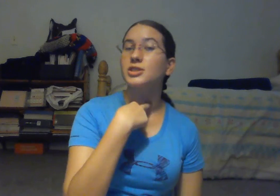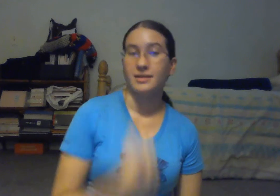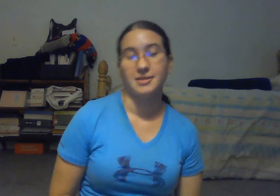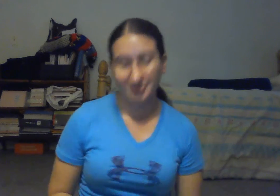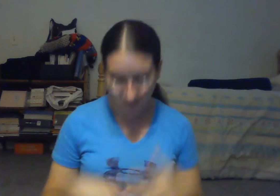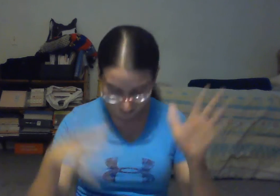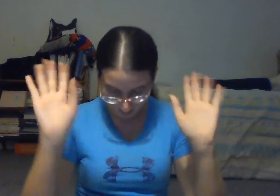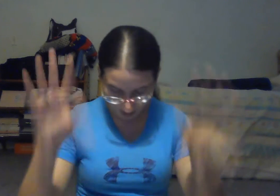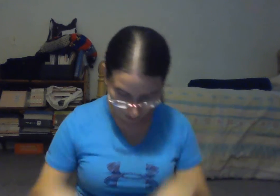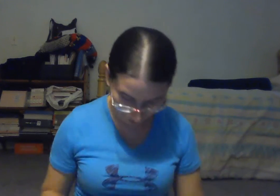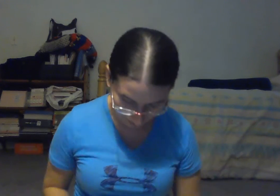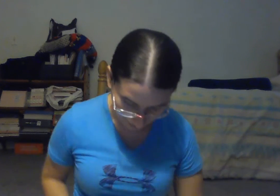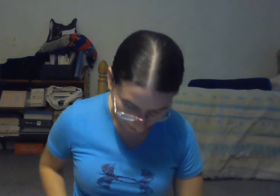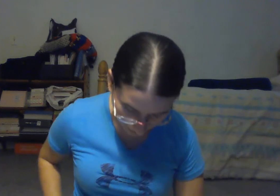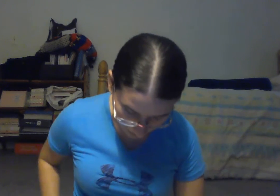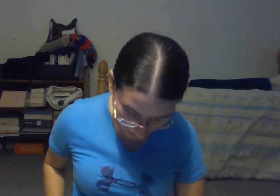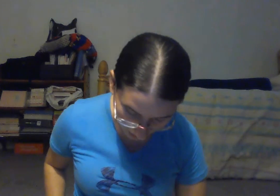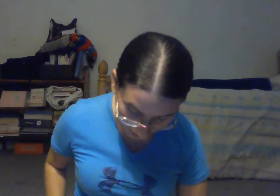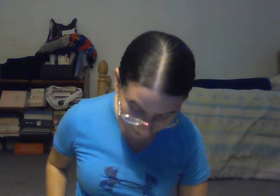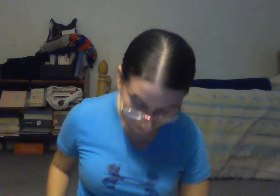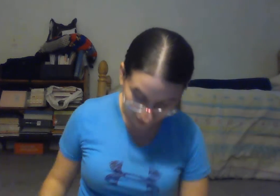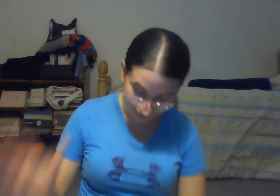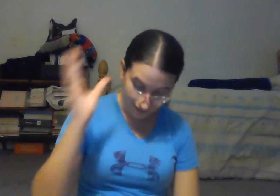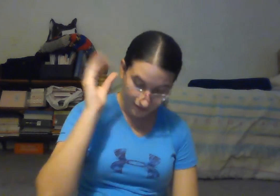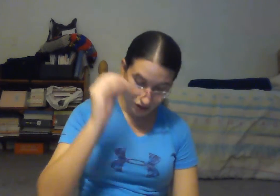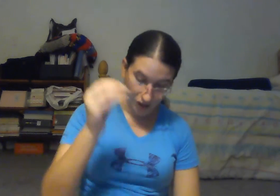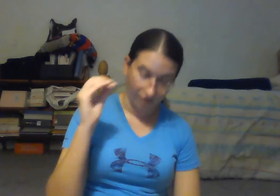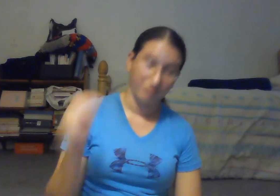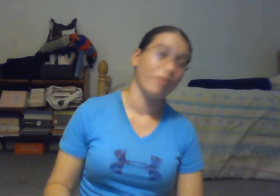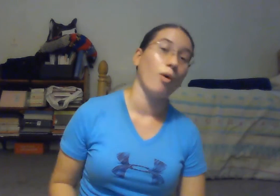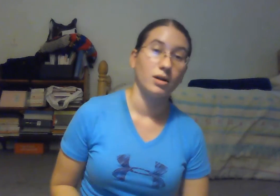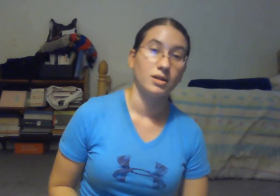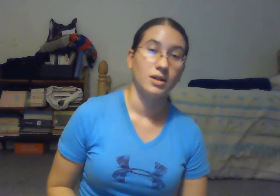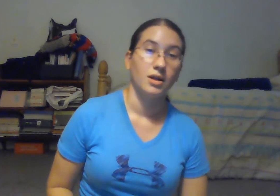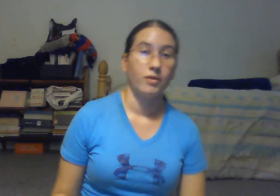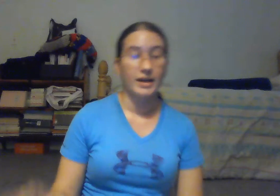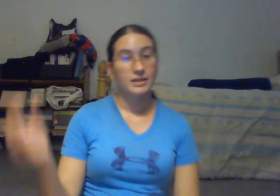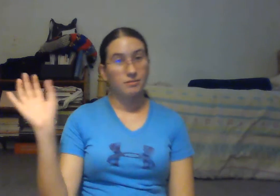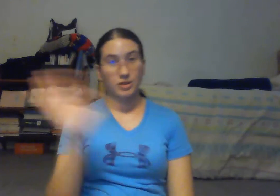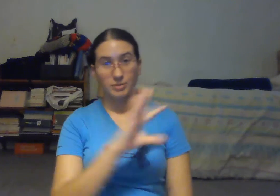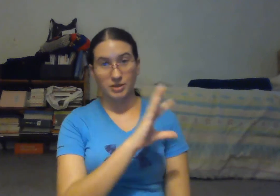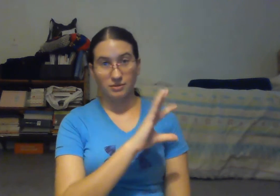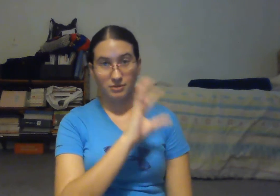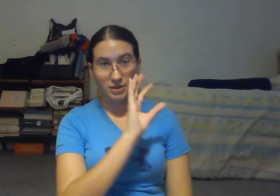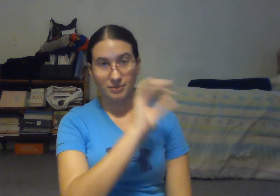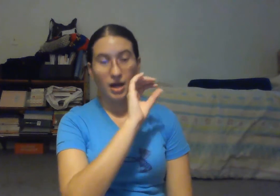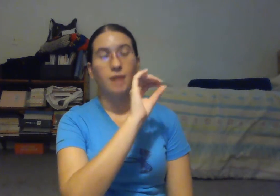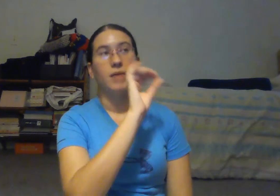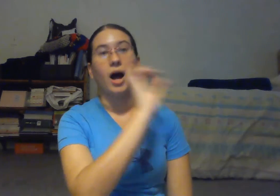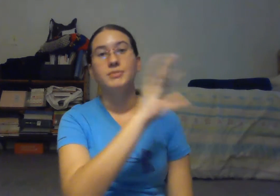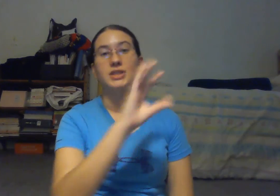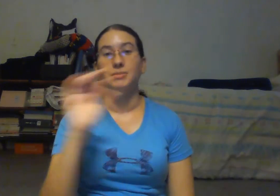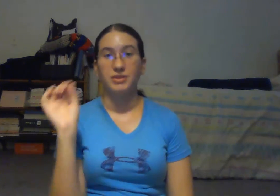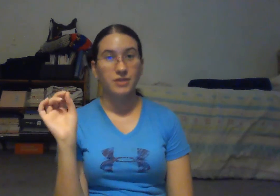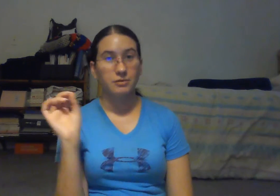Stuck. Anyway, I find chair 4. Right? Object, subject, verb would